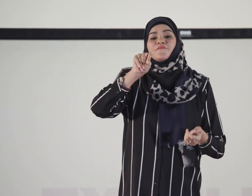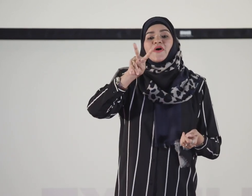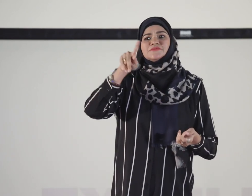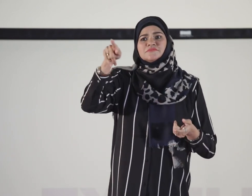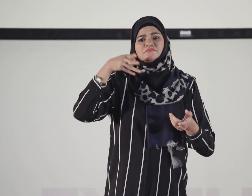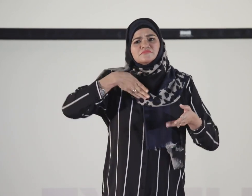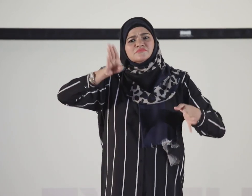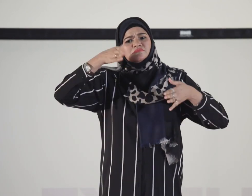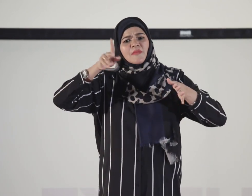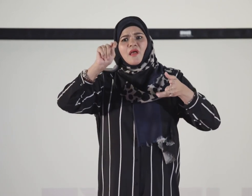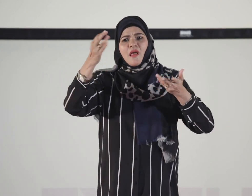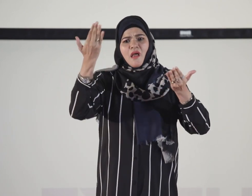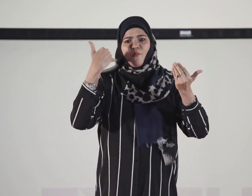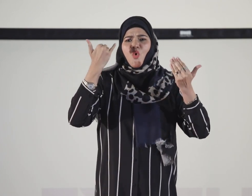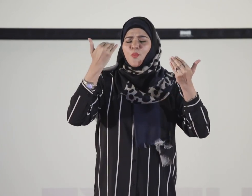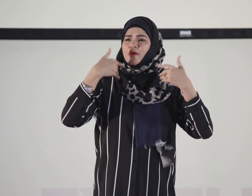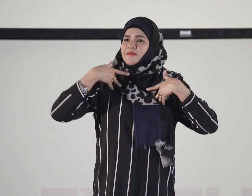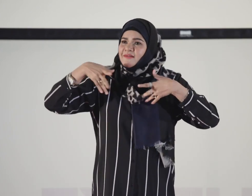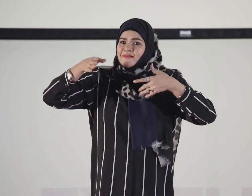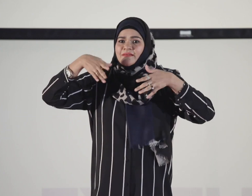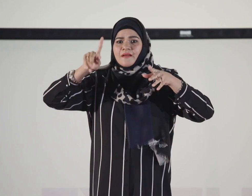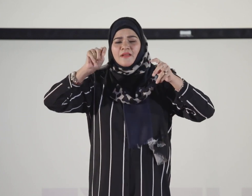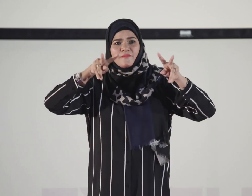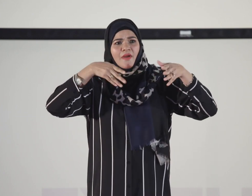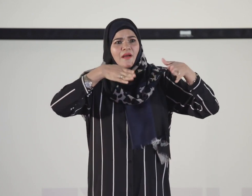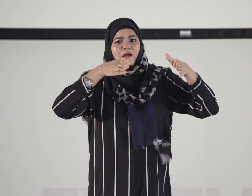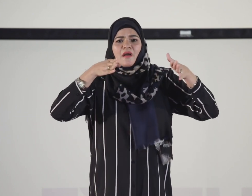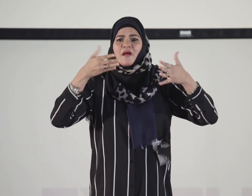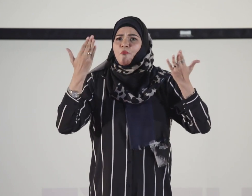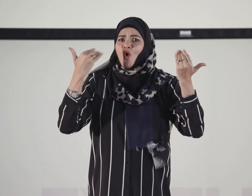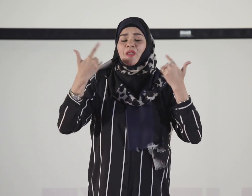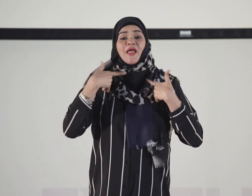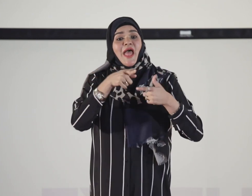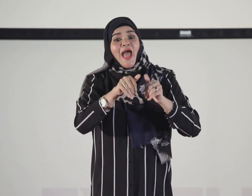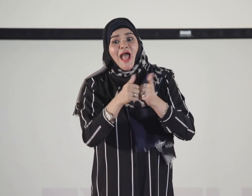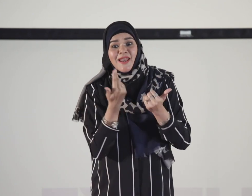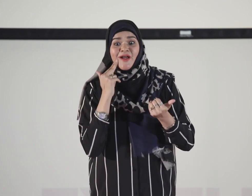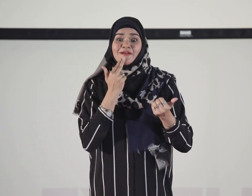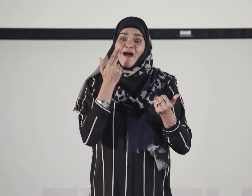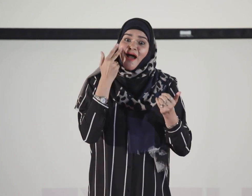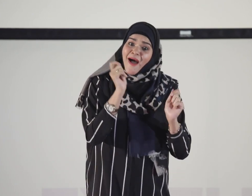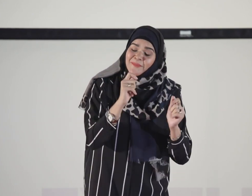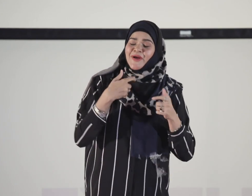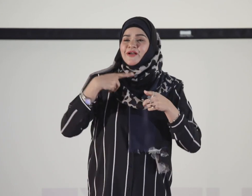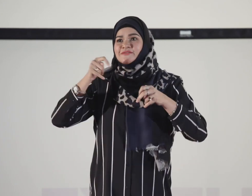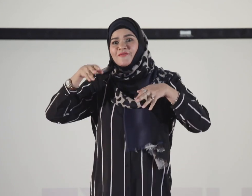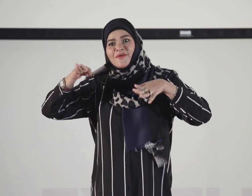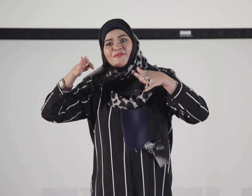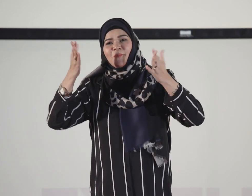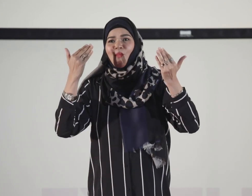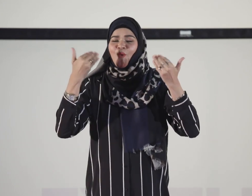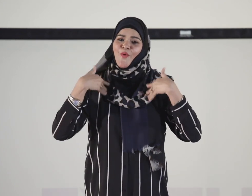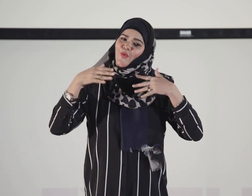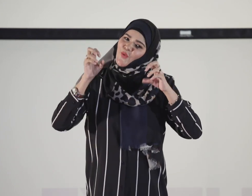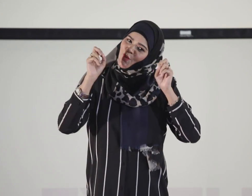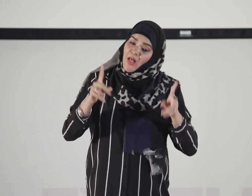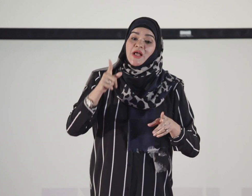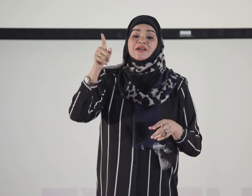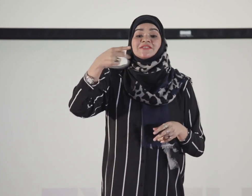passion. I started getting invitations from multiple TV channels. Everyone wanted to know how a